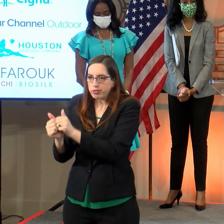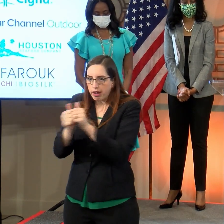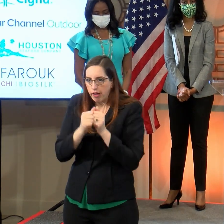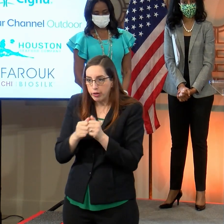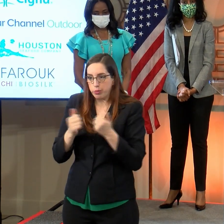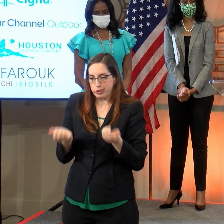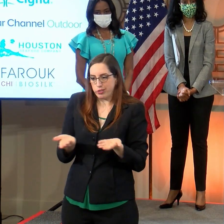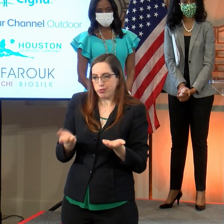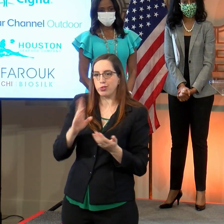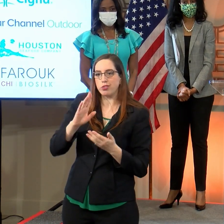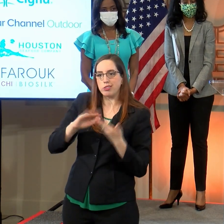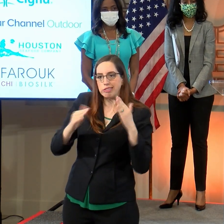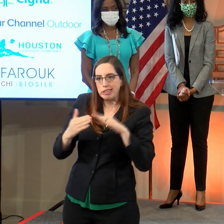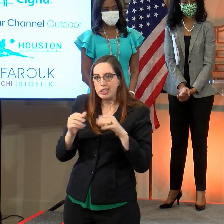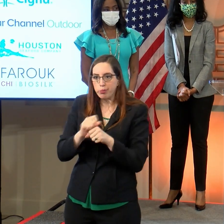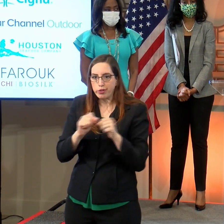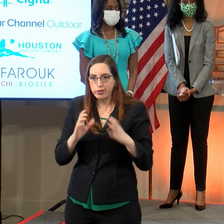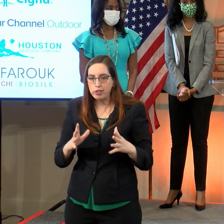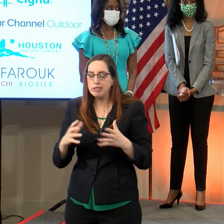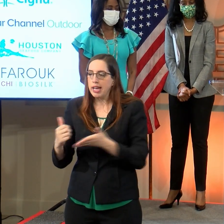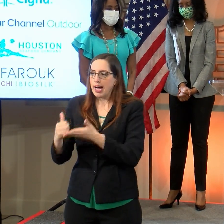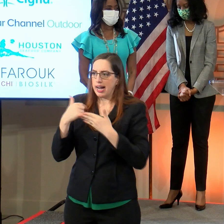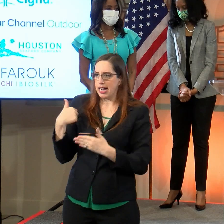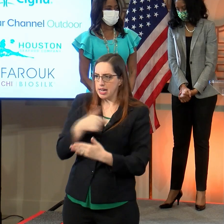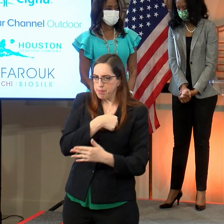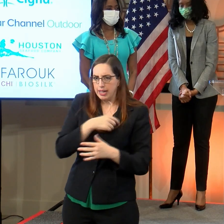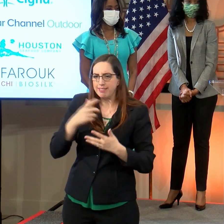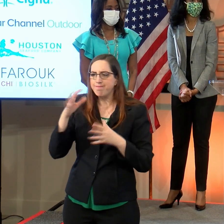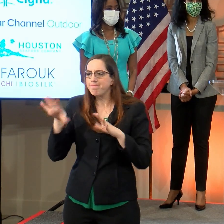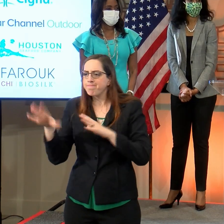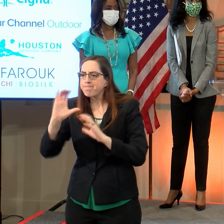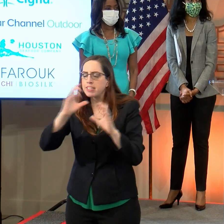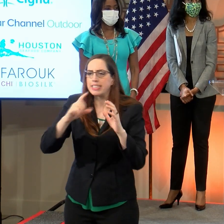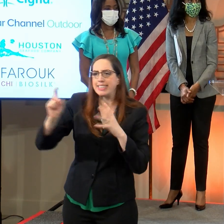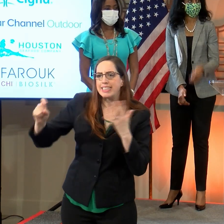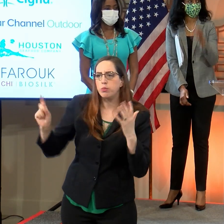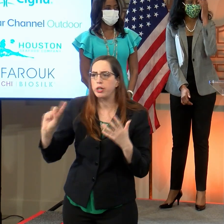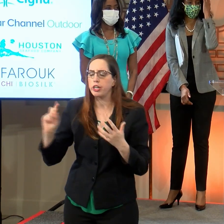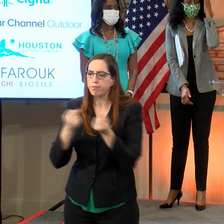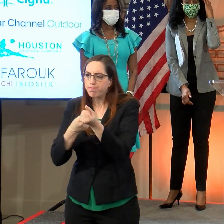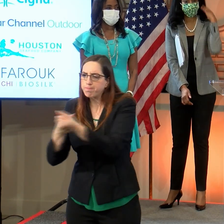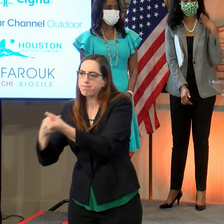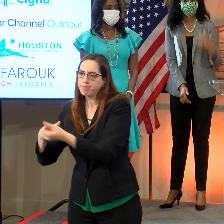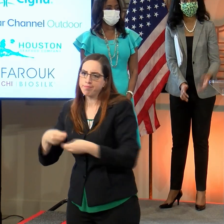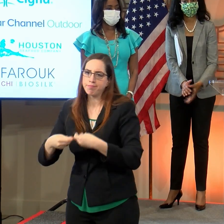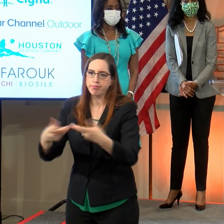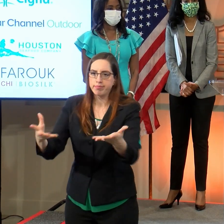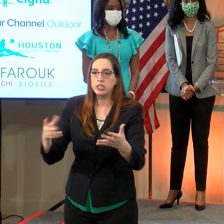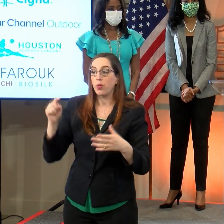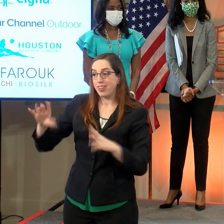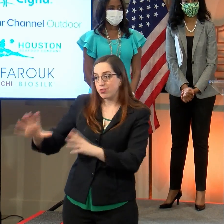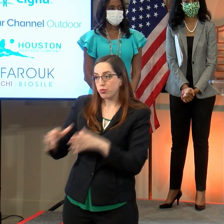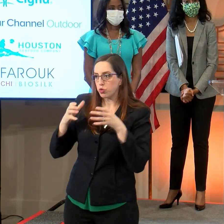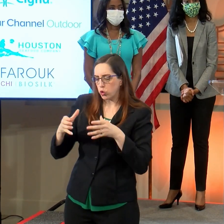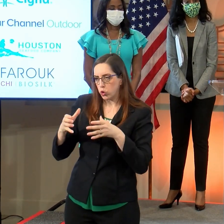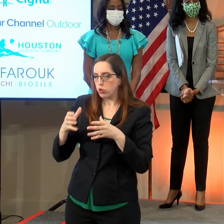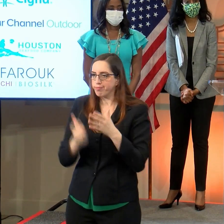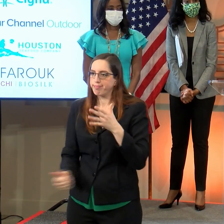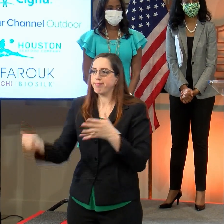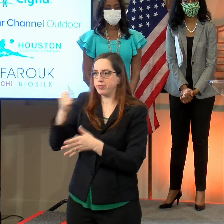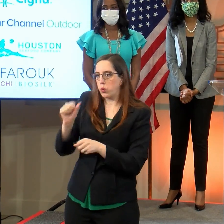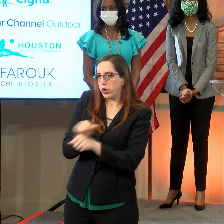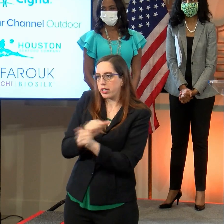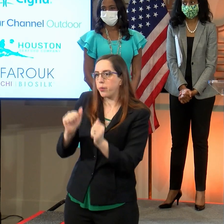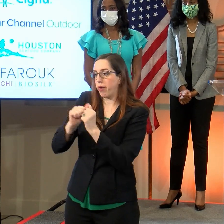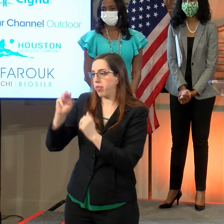solve the immediate needs, but also help us rebuild our social systems to be more equitable. And this is the task force that will be working directly with Marvin